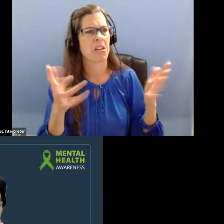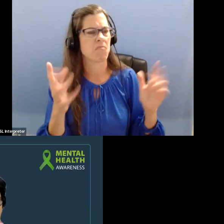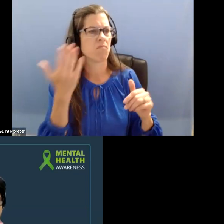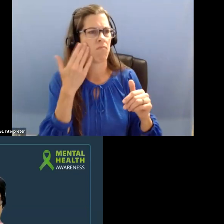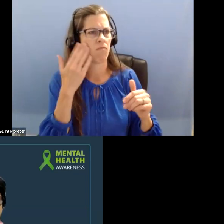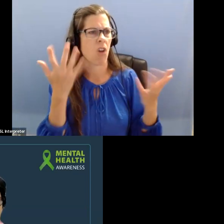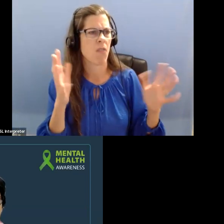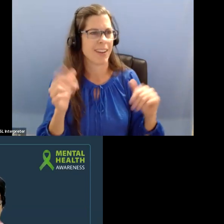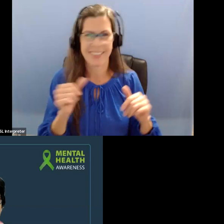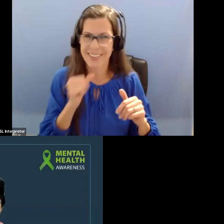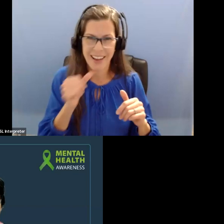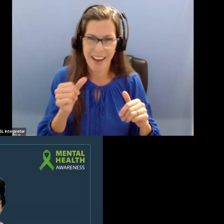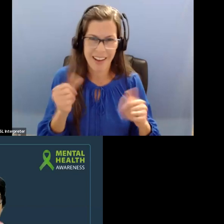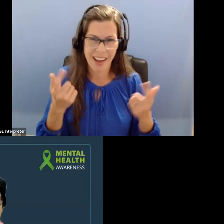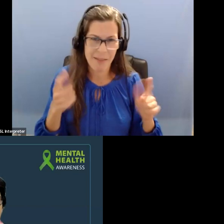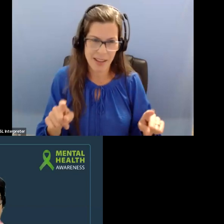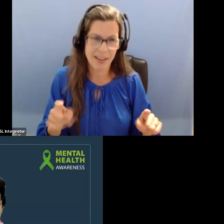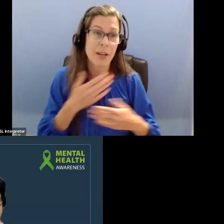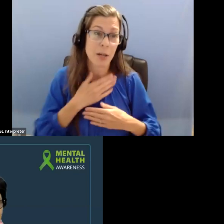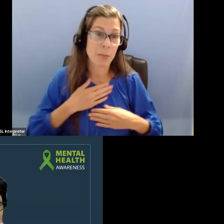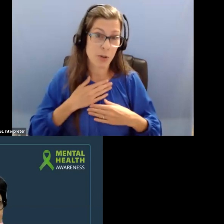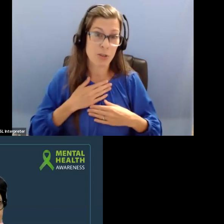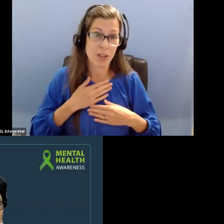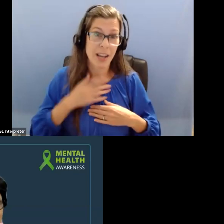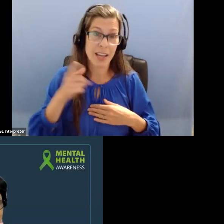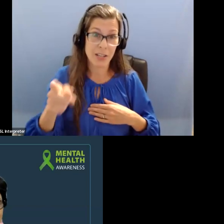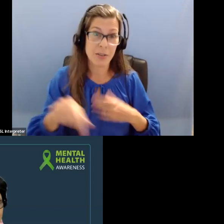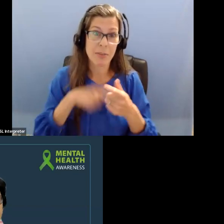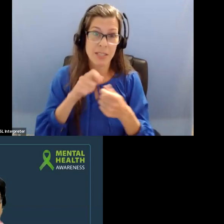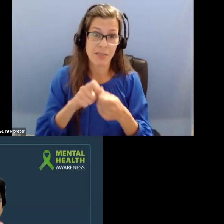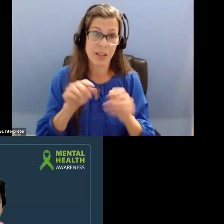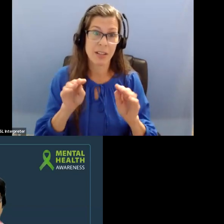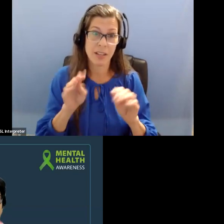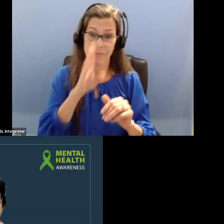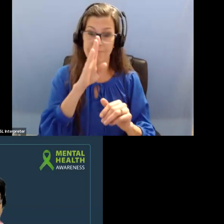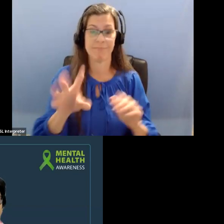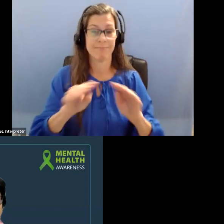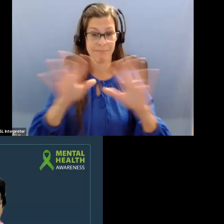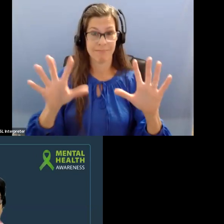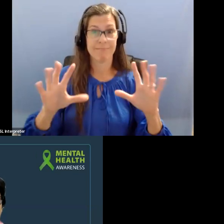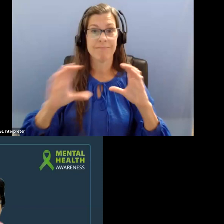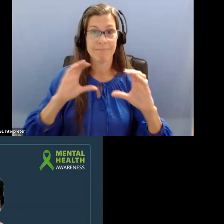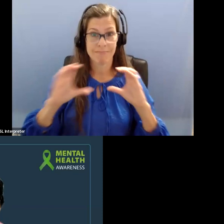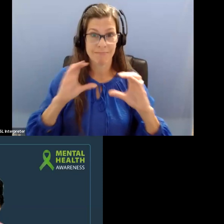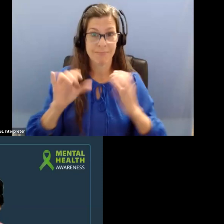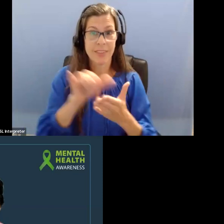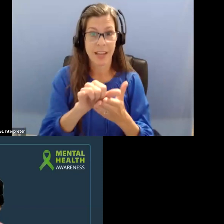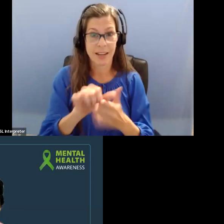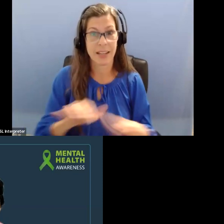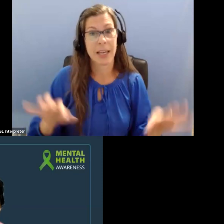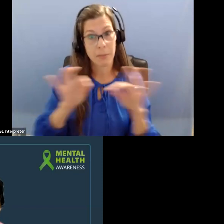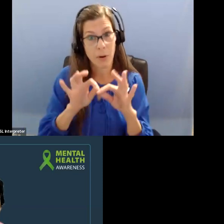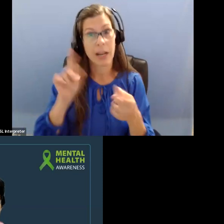policies and procedures. So I really do appreciate you specifically stating that out. I think it is important until and unless